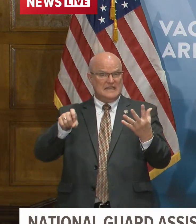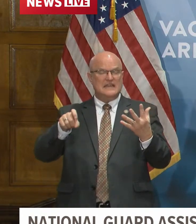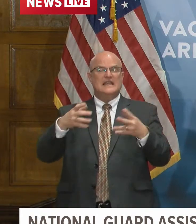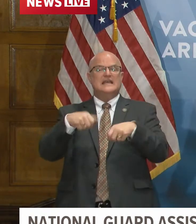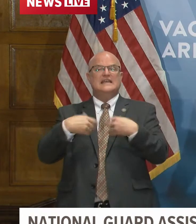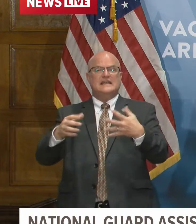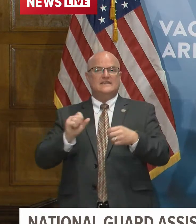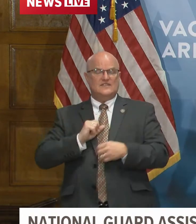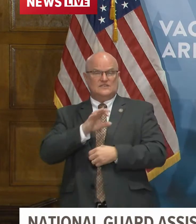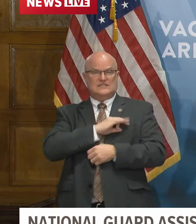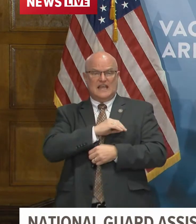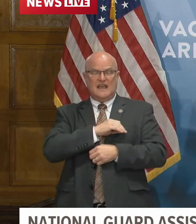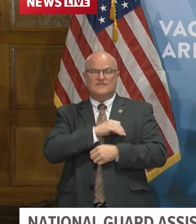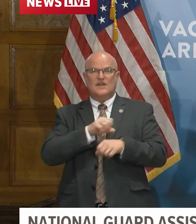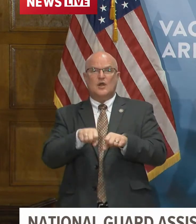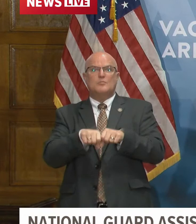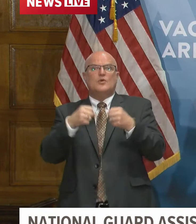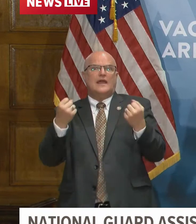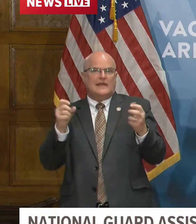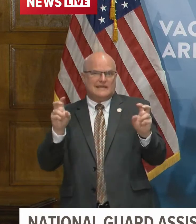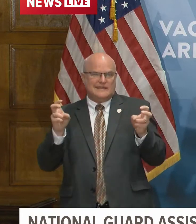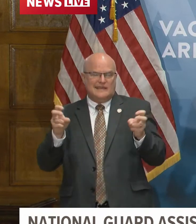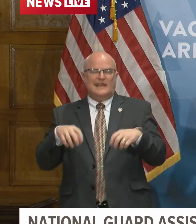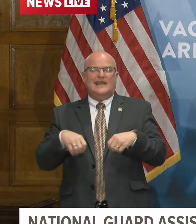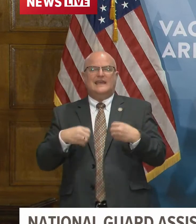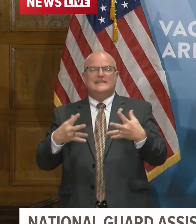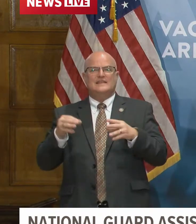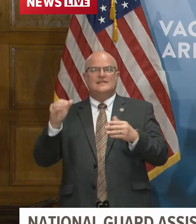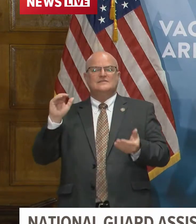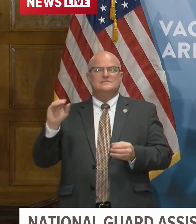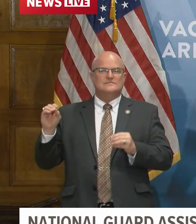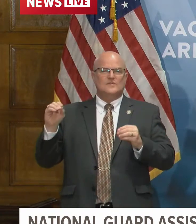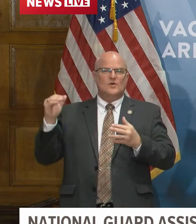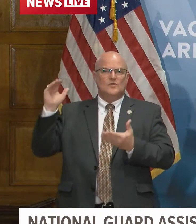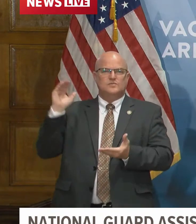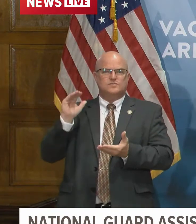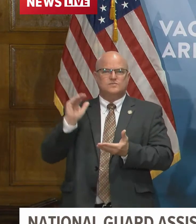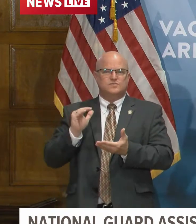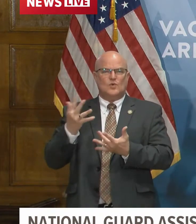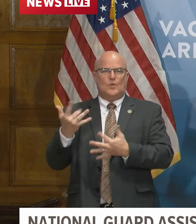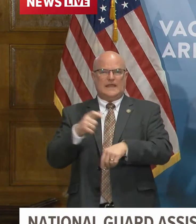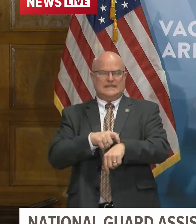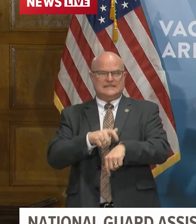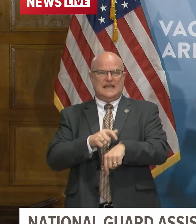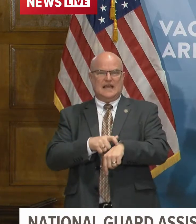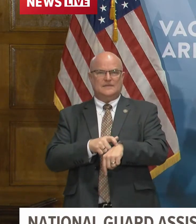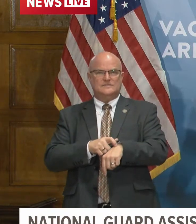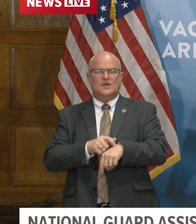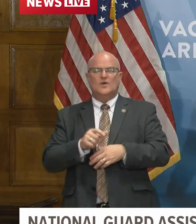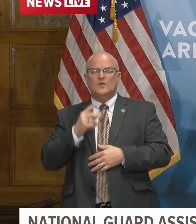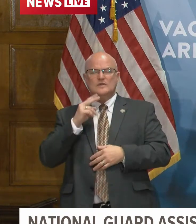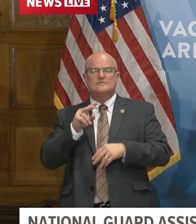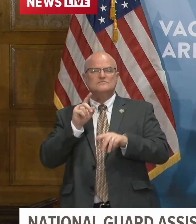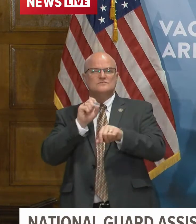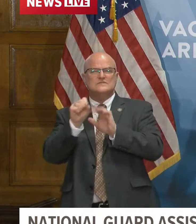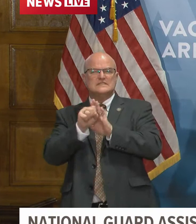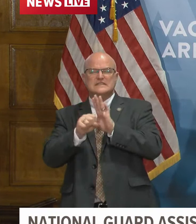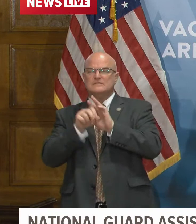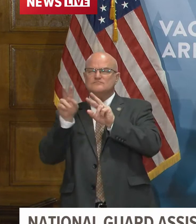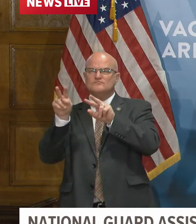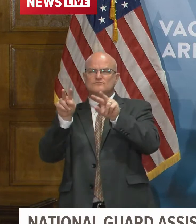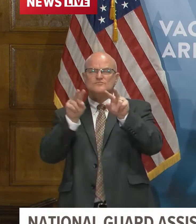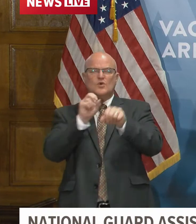give their staff a break, to be able to move and reduce the waiting time. So we wanted to go across the state, work with the